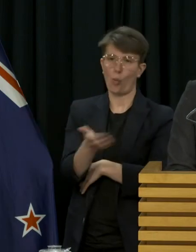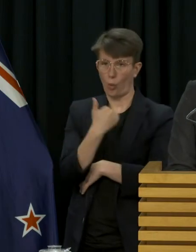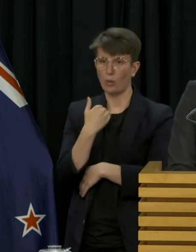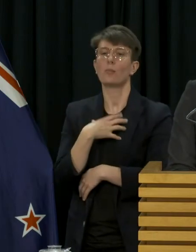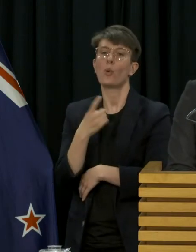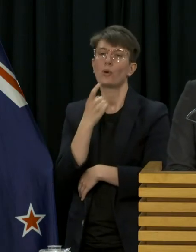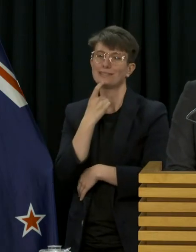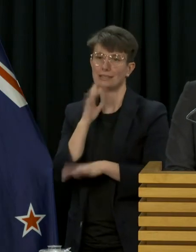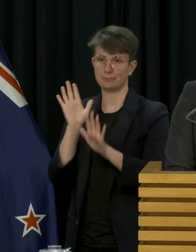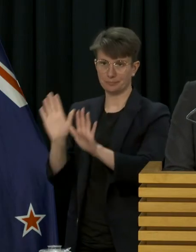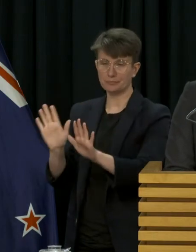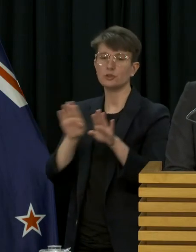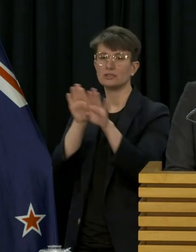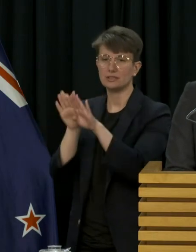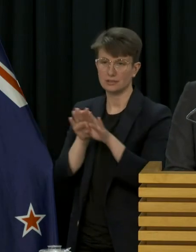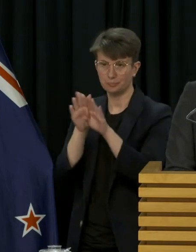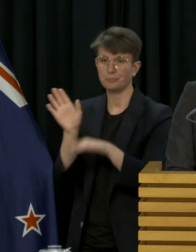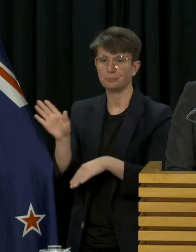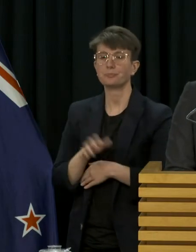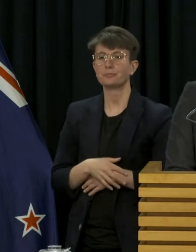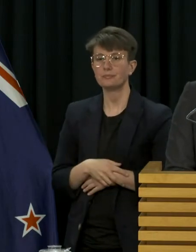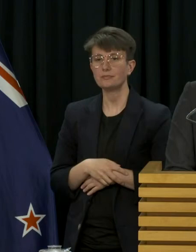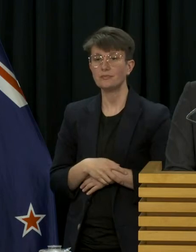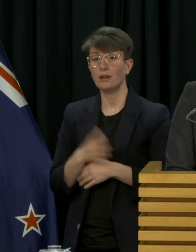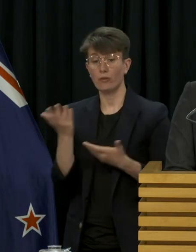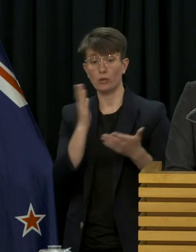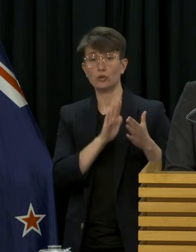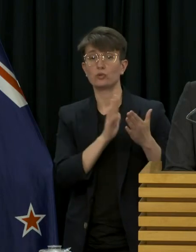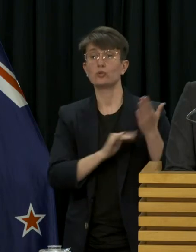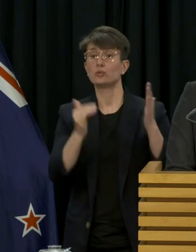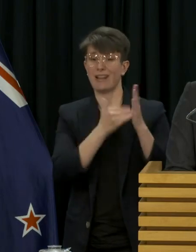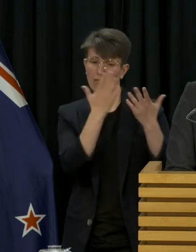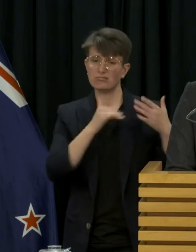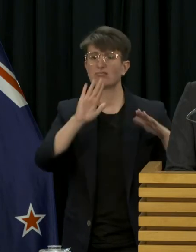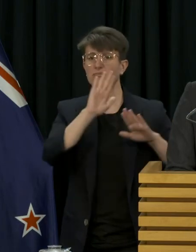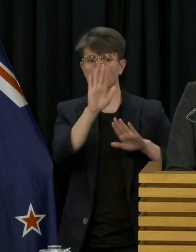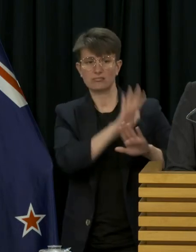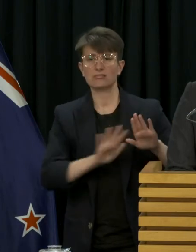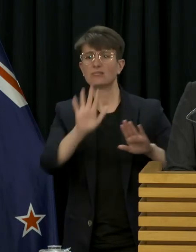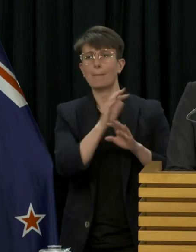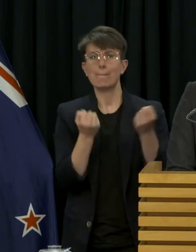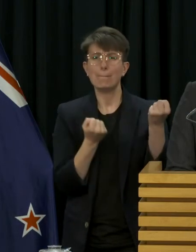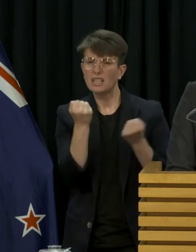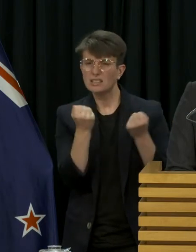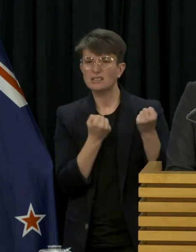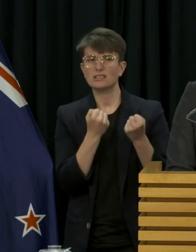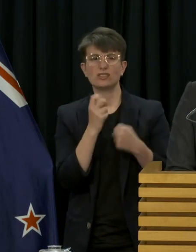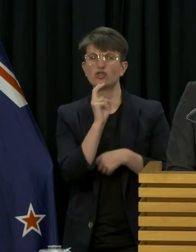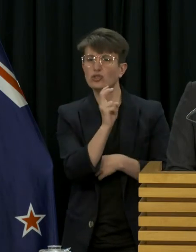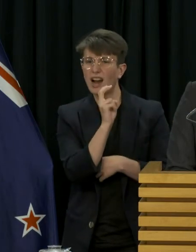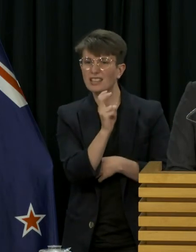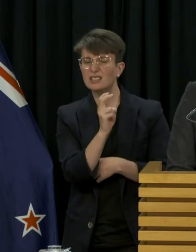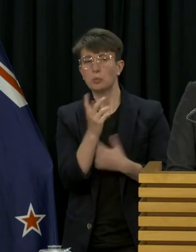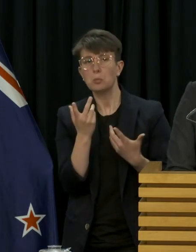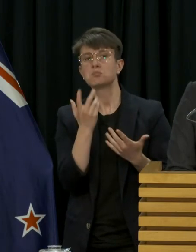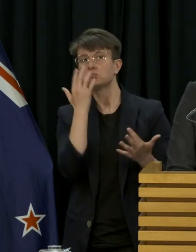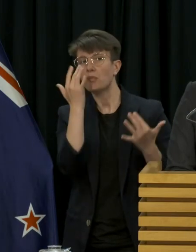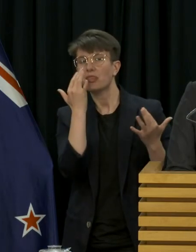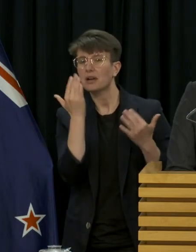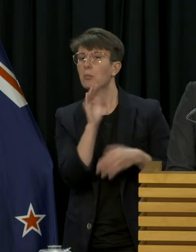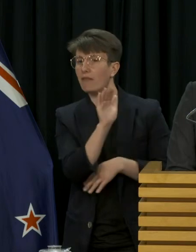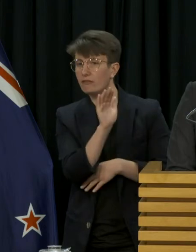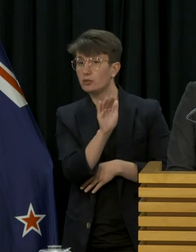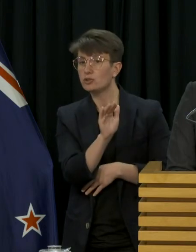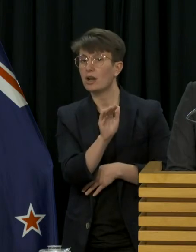So it's just that consistency. For the rest of the country with bus use, we will consider that. For us, the immediate